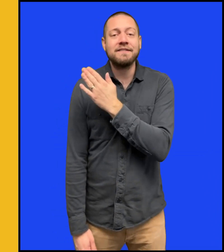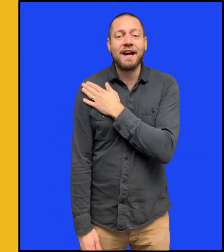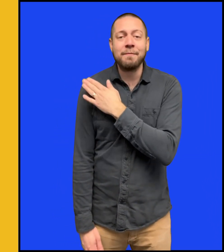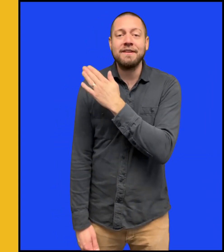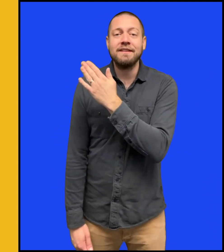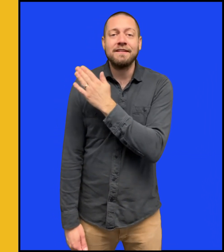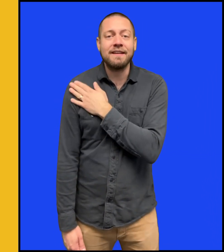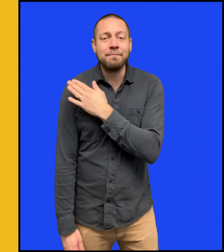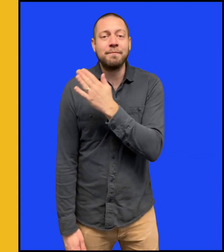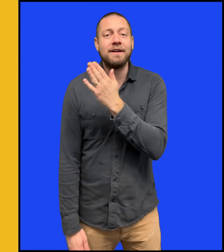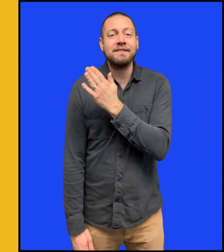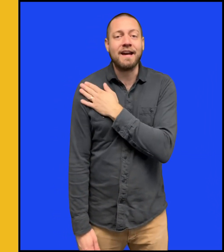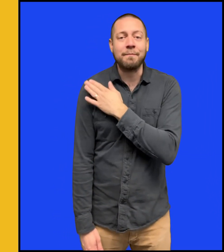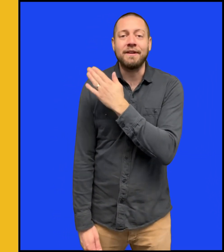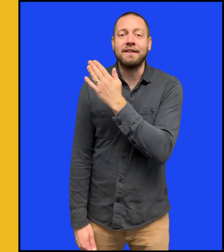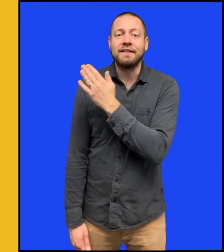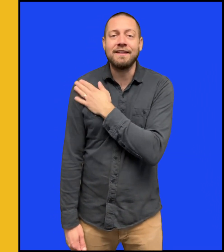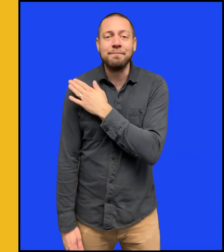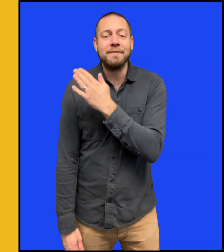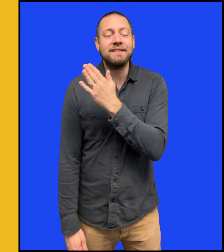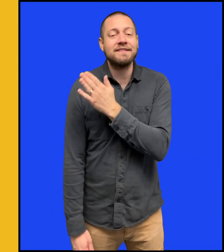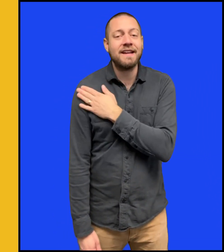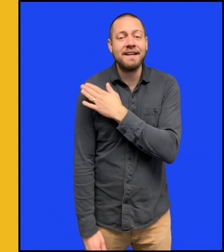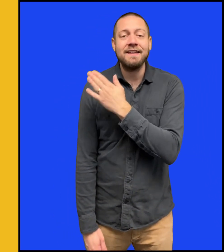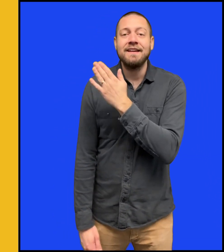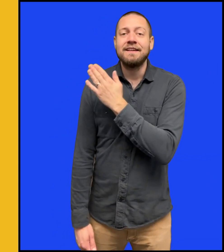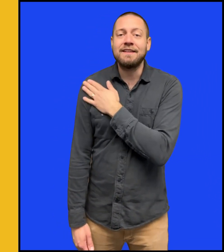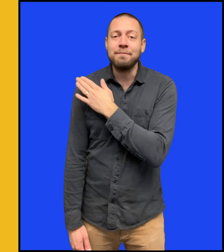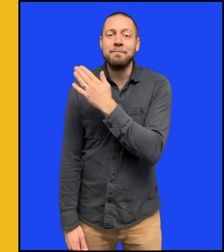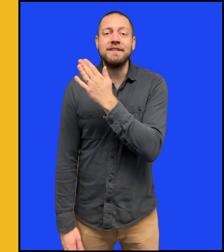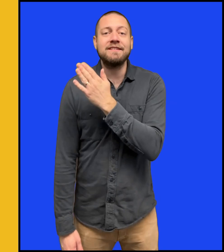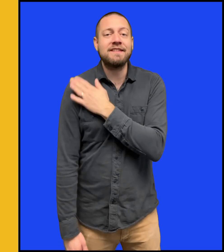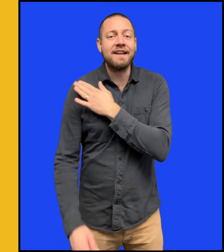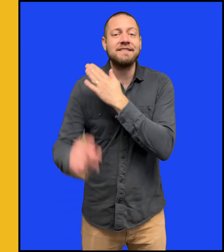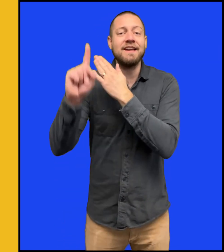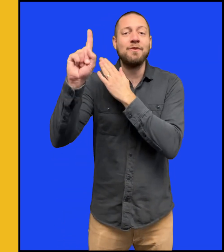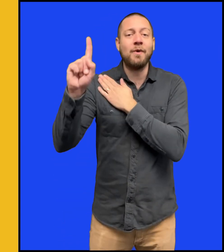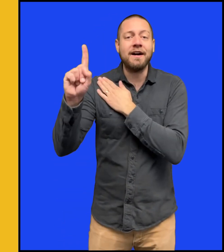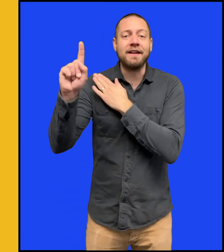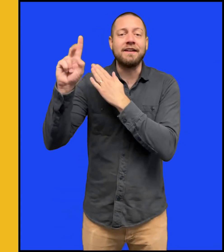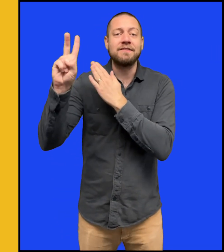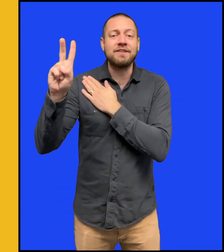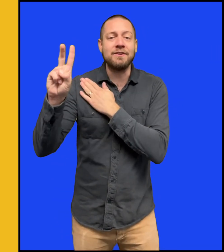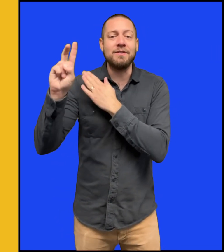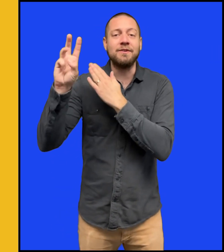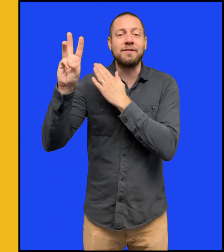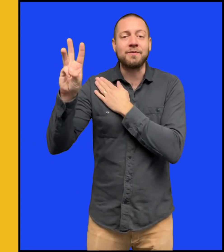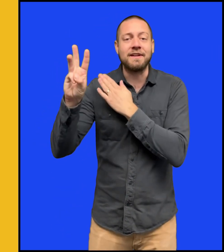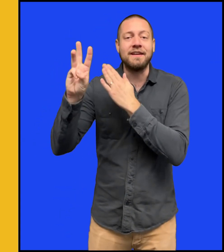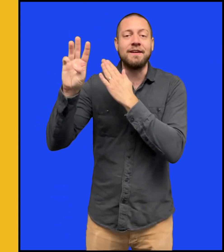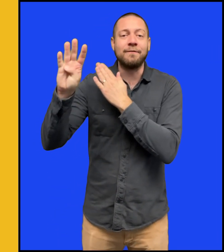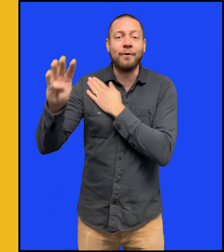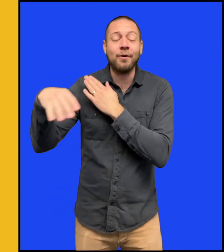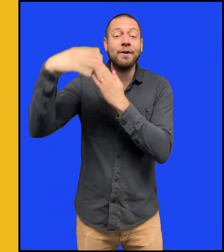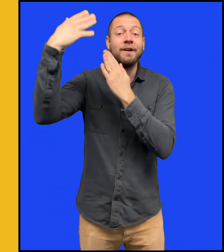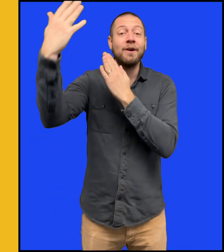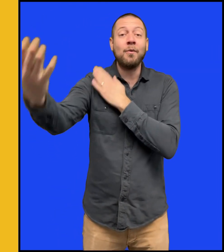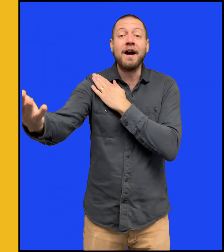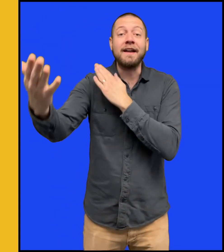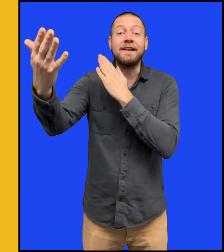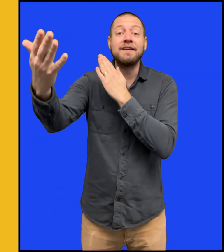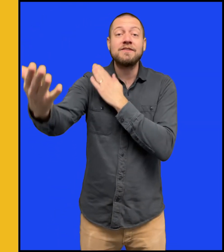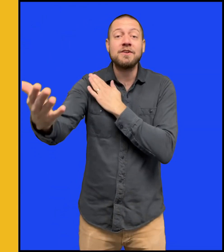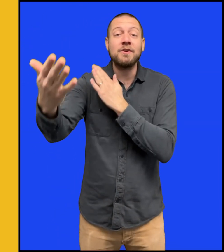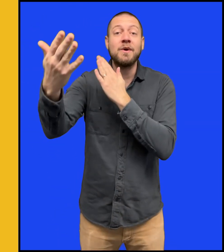Keep on tapping, keep on tapping. Keep it steady, keep it steady. Say 1, 2, 3, 4. 1,